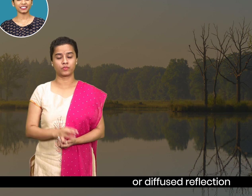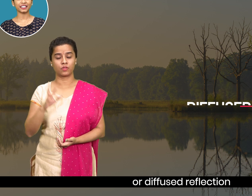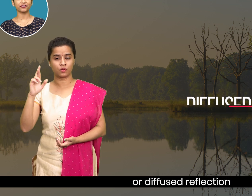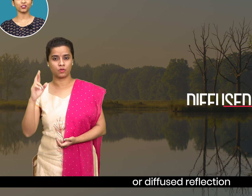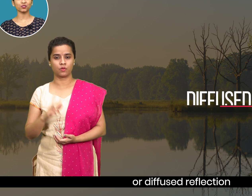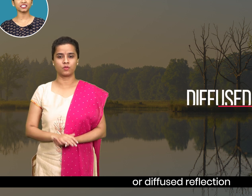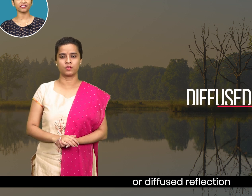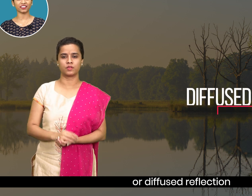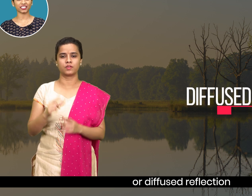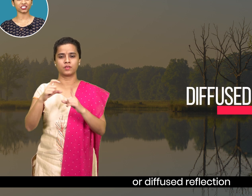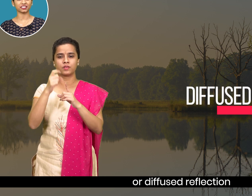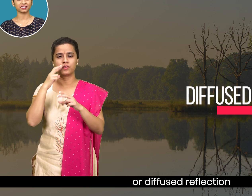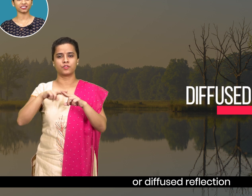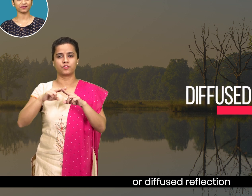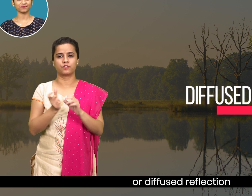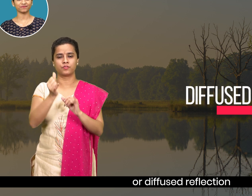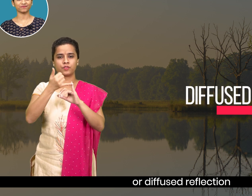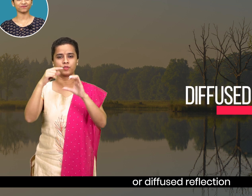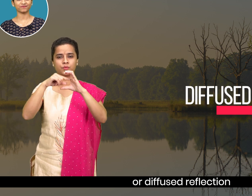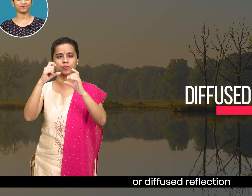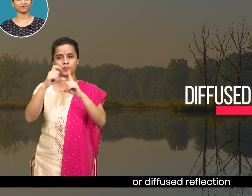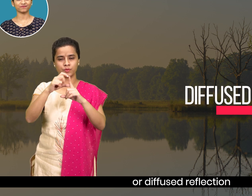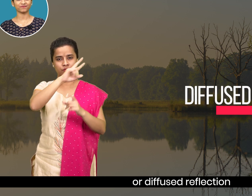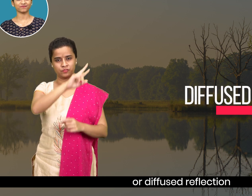or diffused reflection.